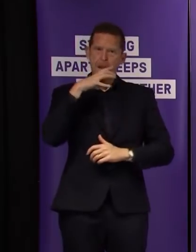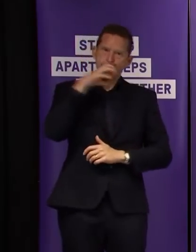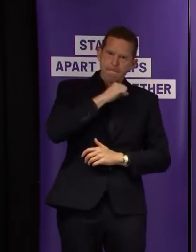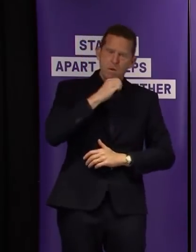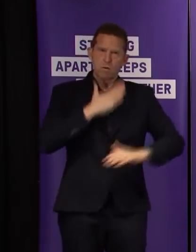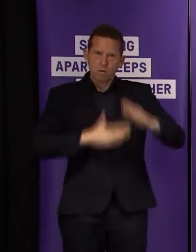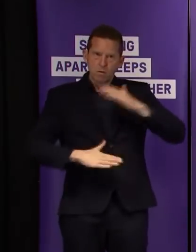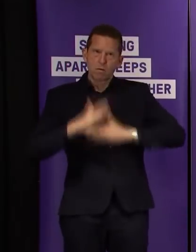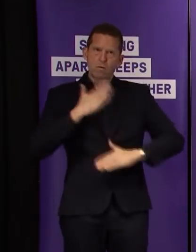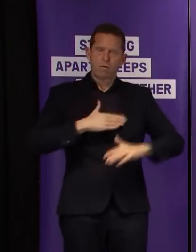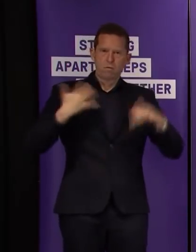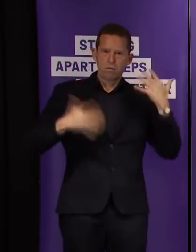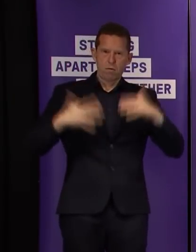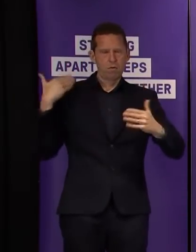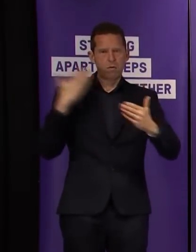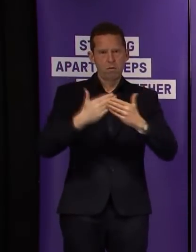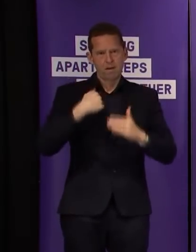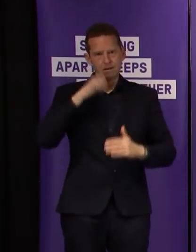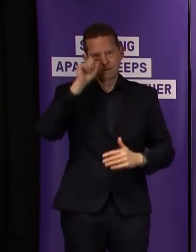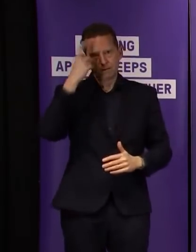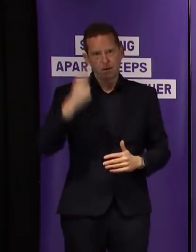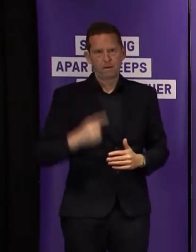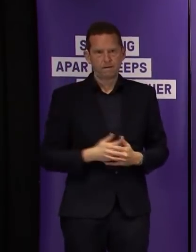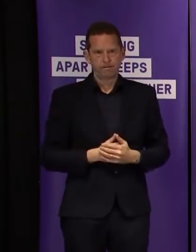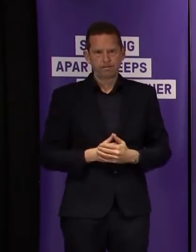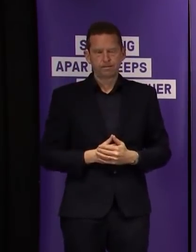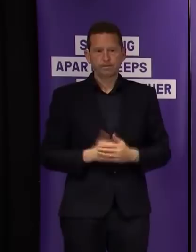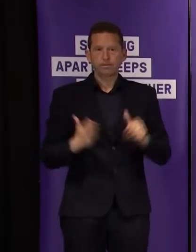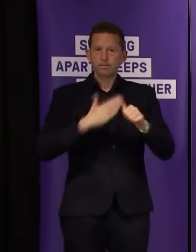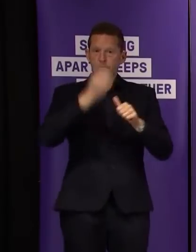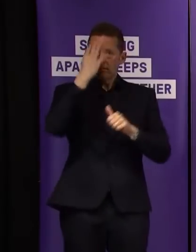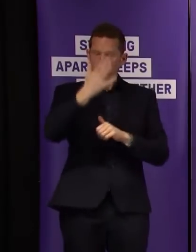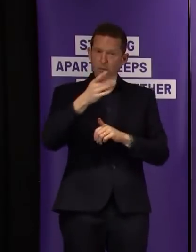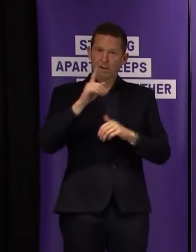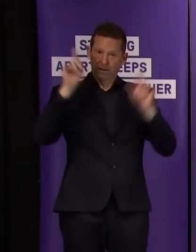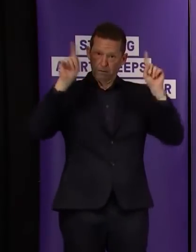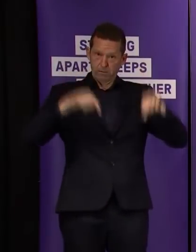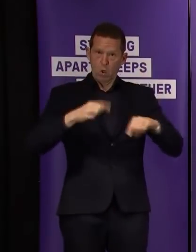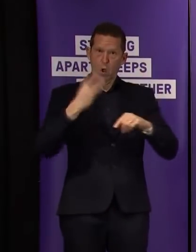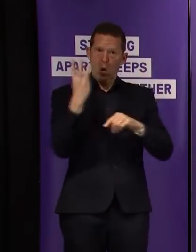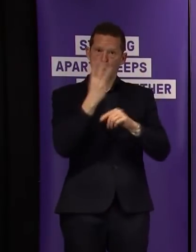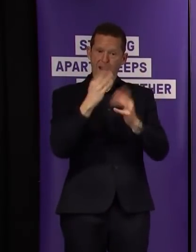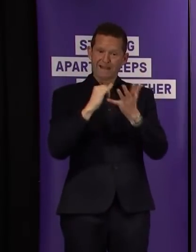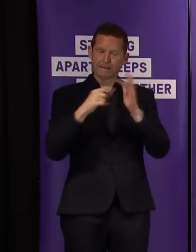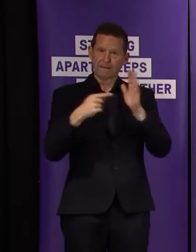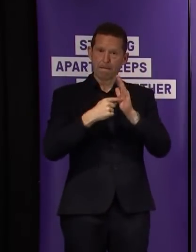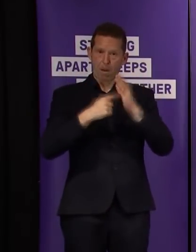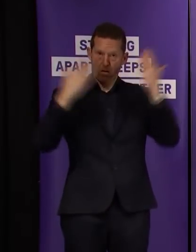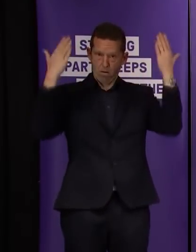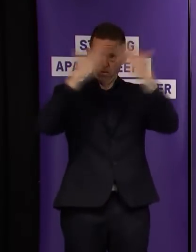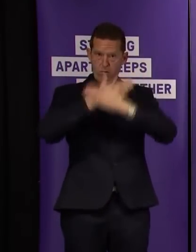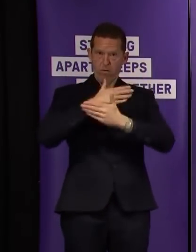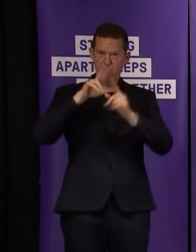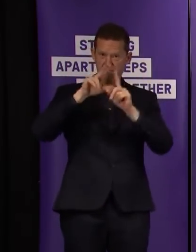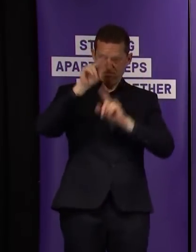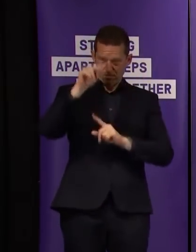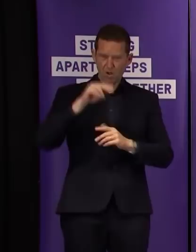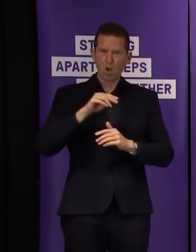experiencing today. So firstly, from 11:59 p.m. on the 13th of September,